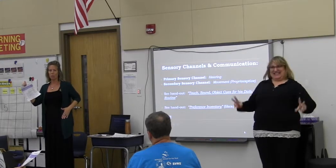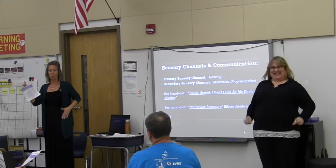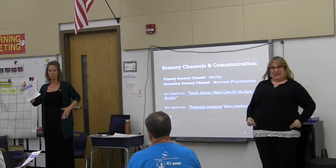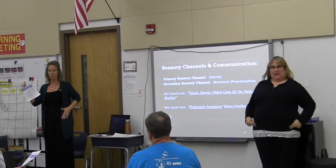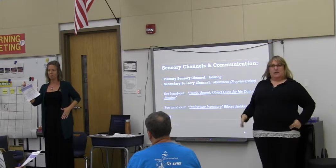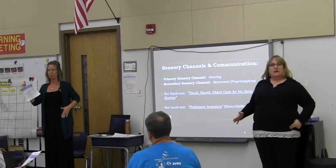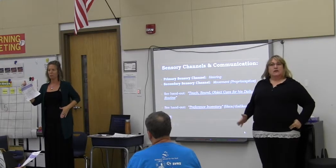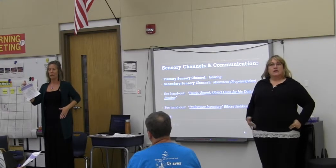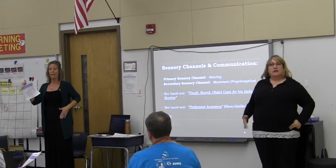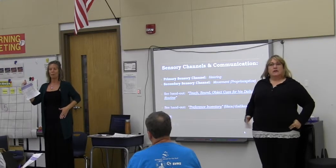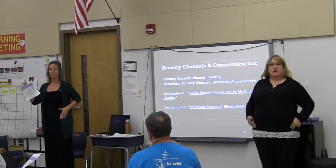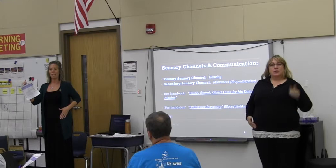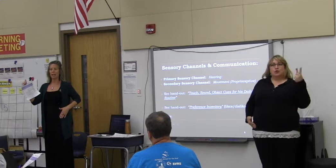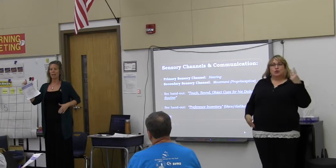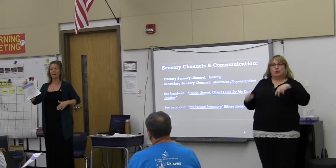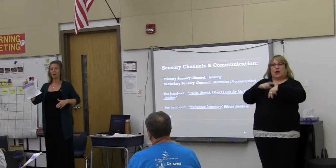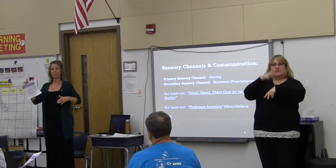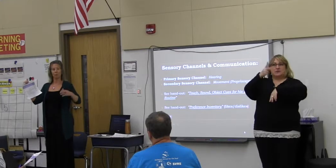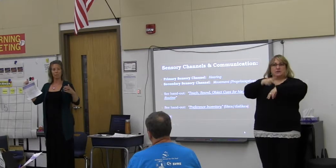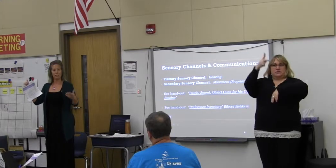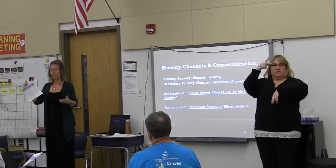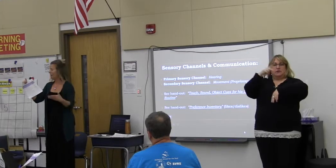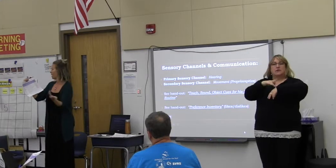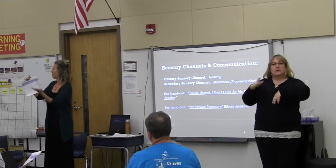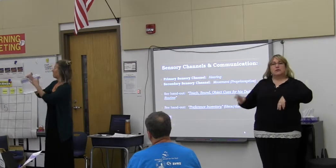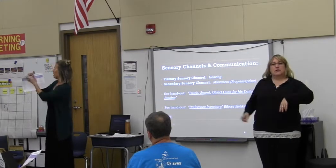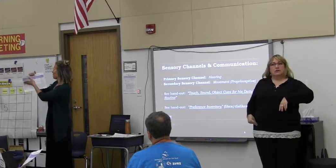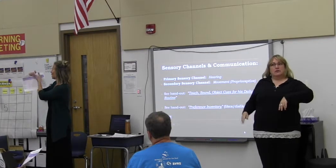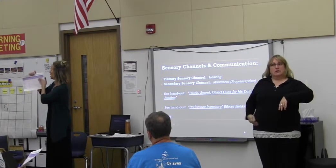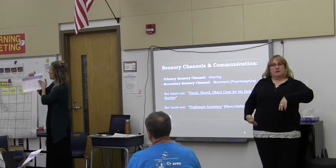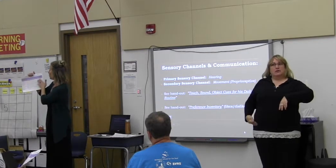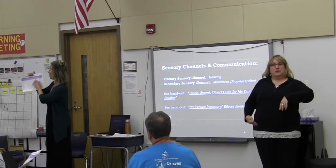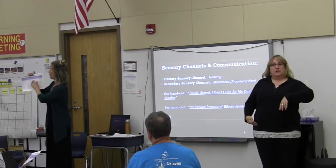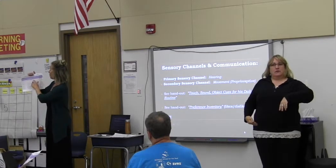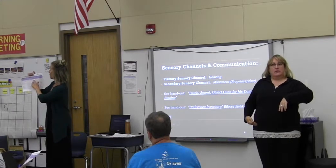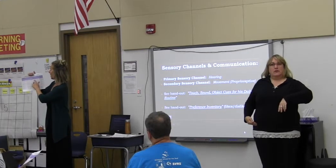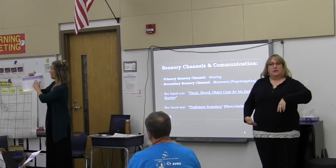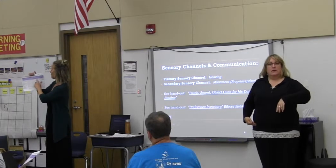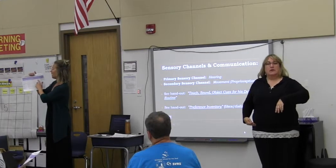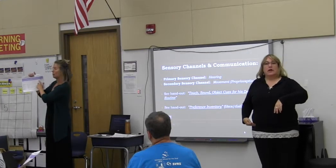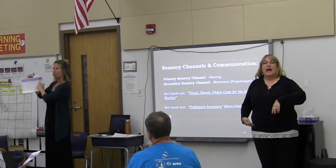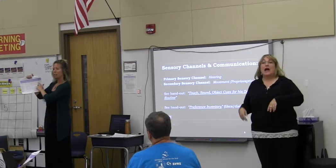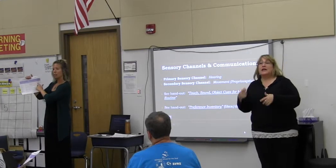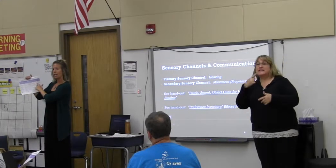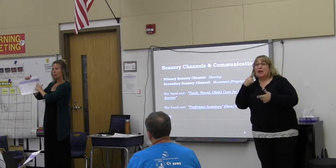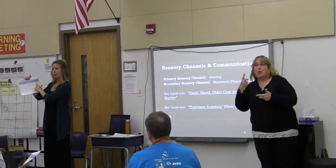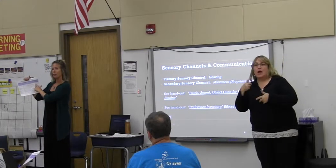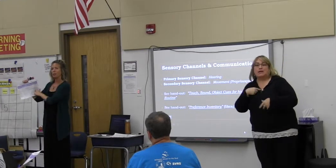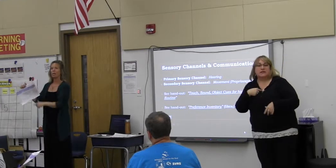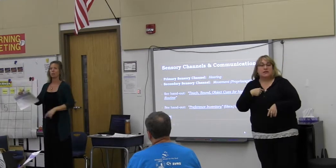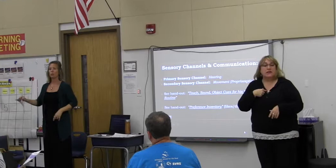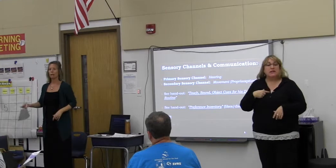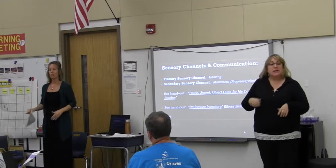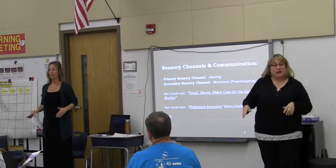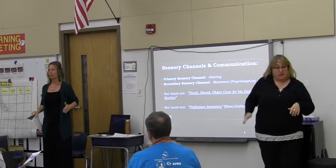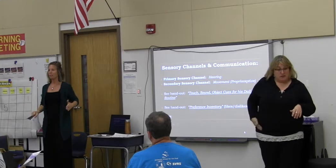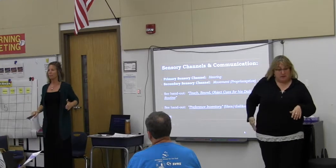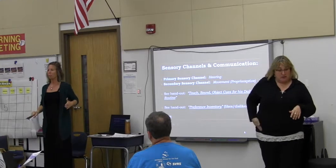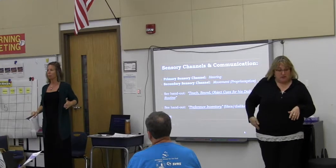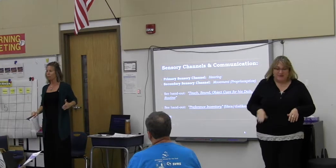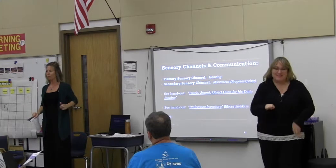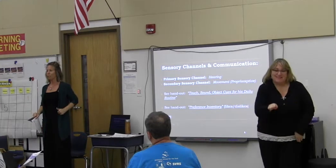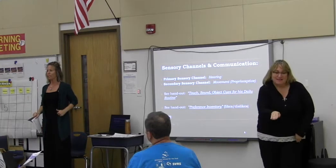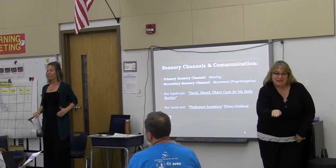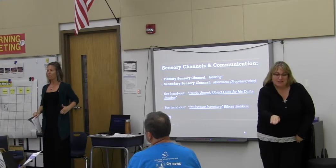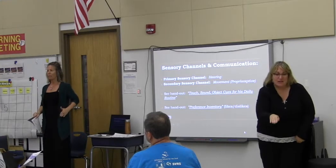2 times, and we say, and then you look at the sound cue and we say, it's time to change your diaper. So that way, if